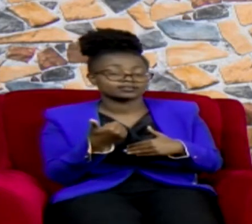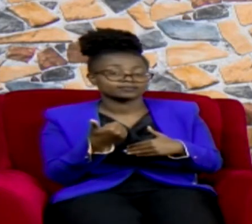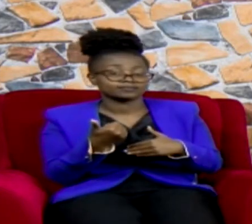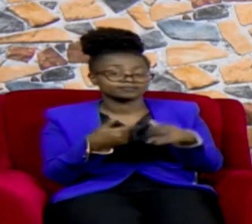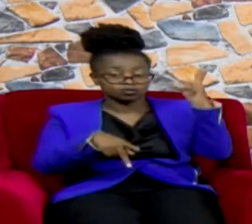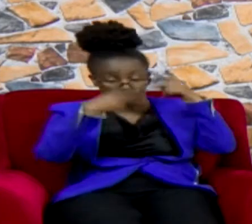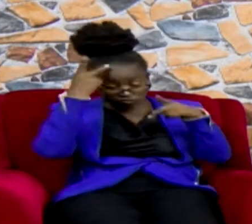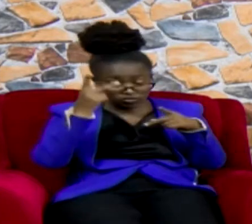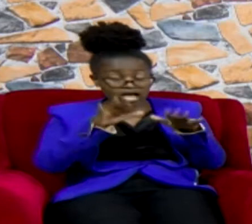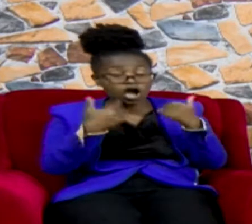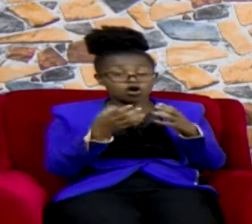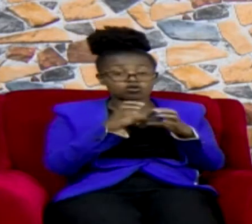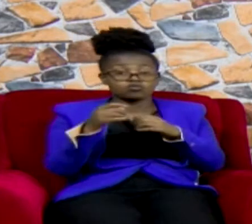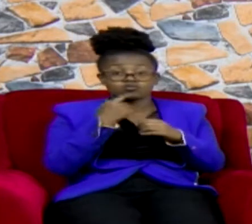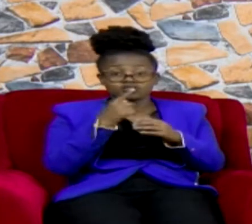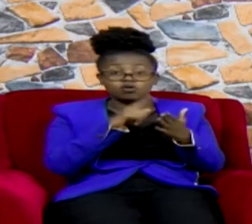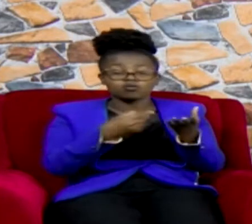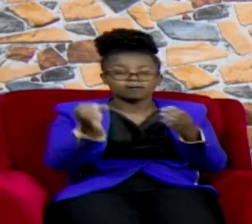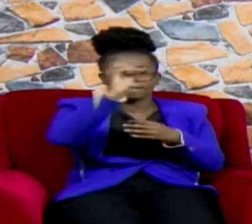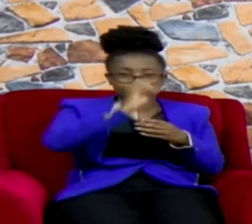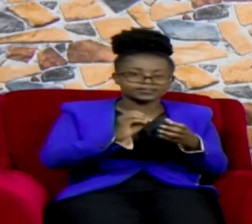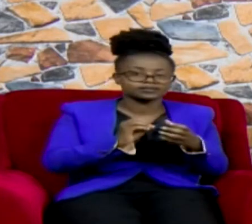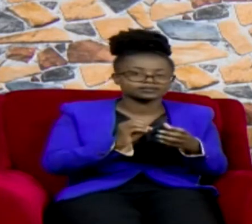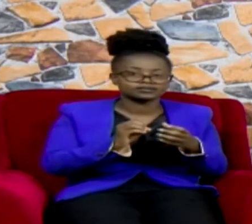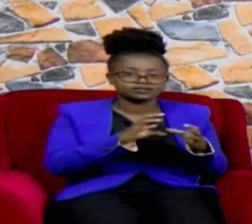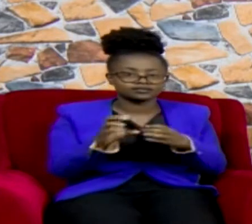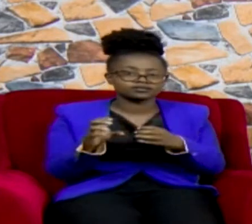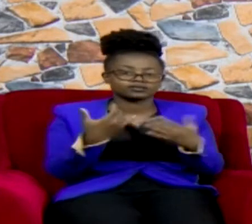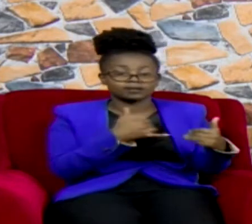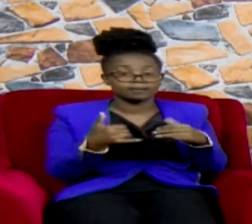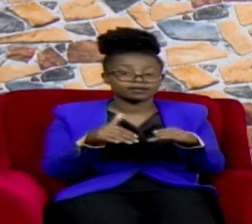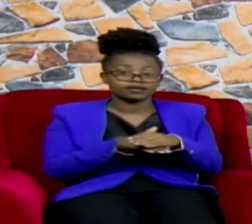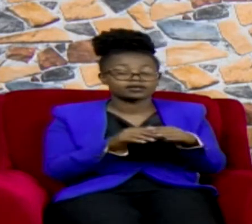how would we say, what percentage does it play in both